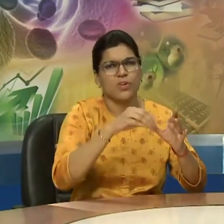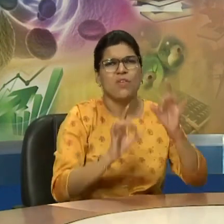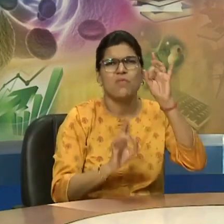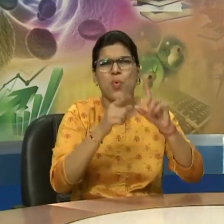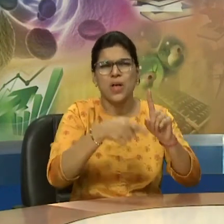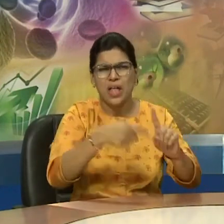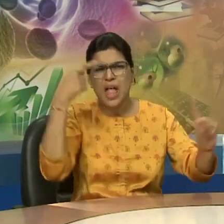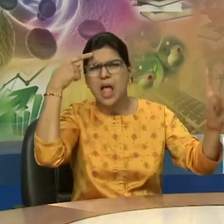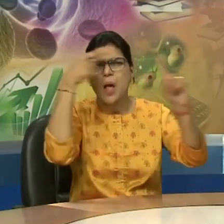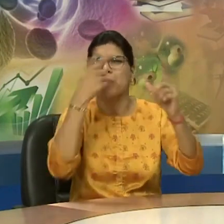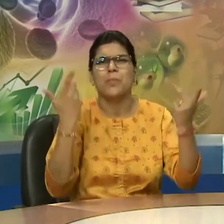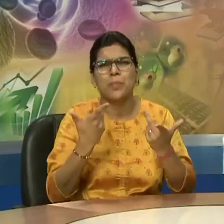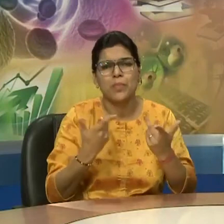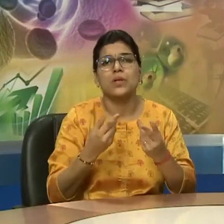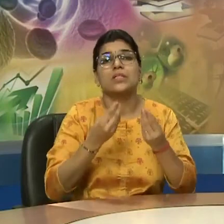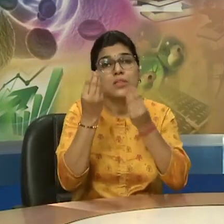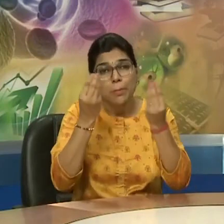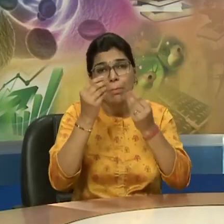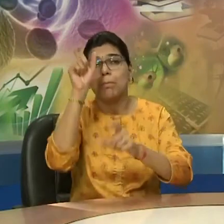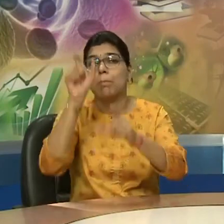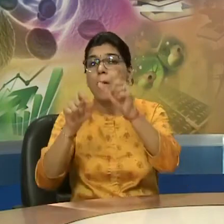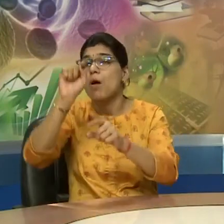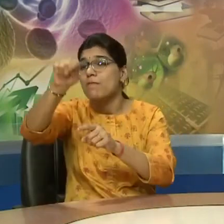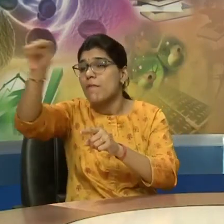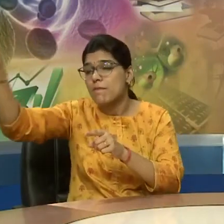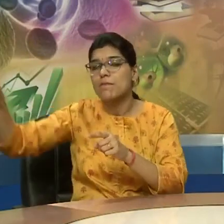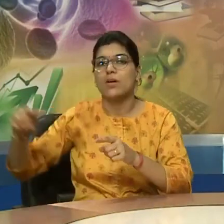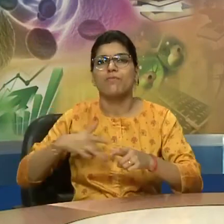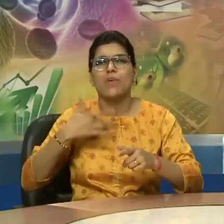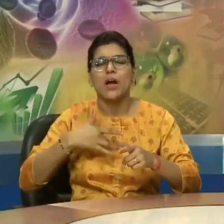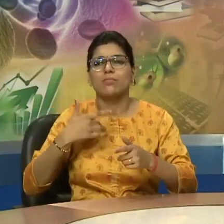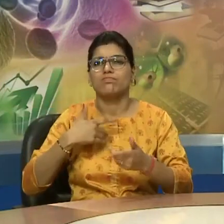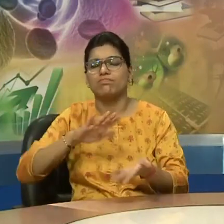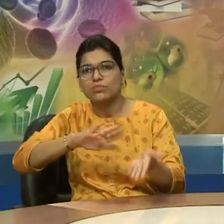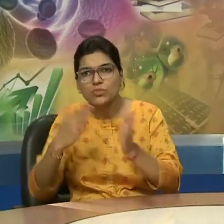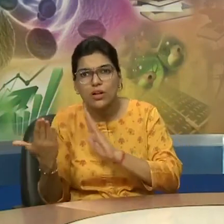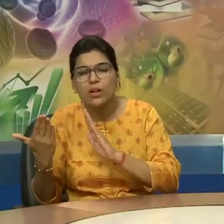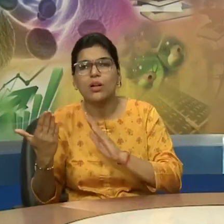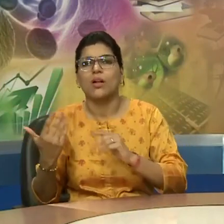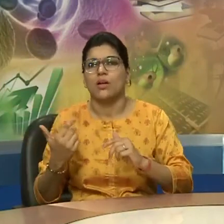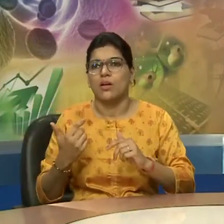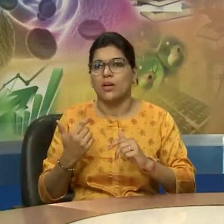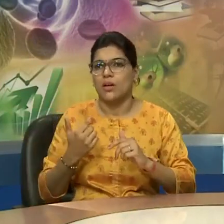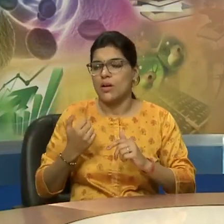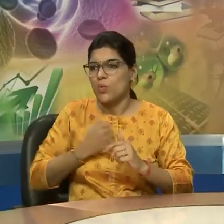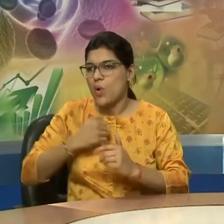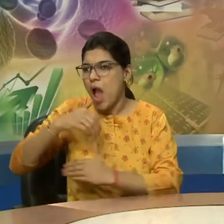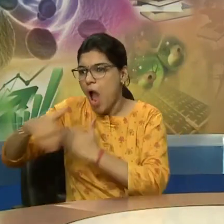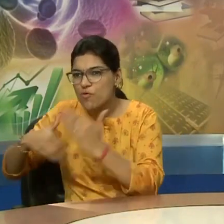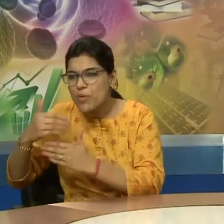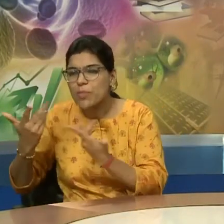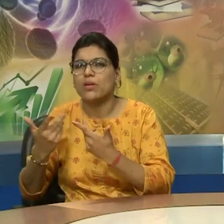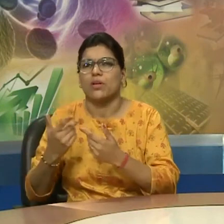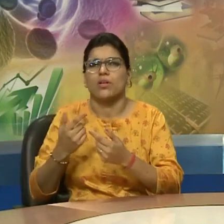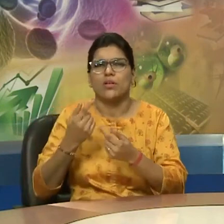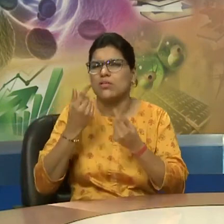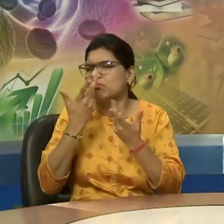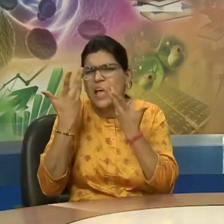a tree towards a memory you wish to cherish and help us to grow it. Many people from